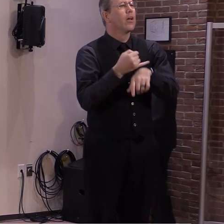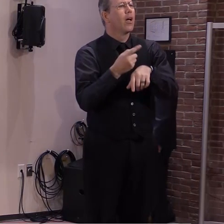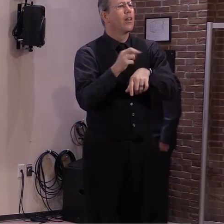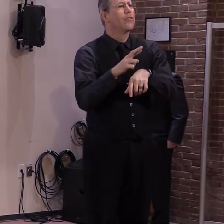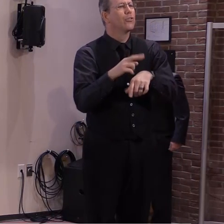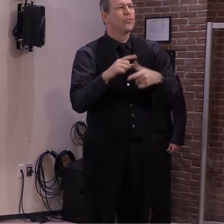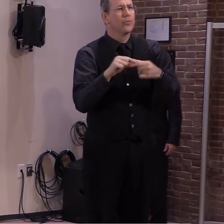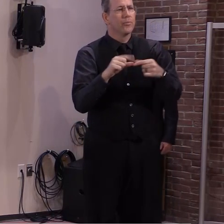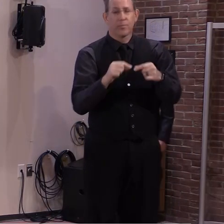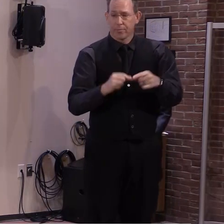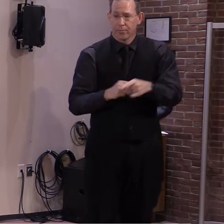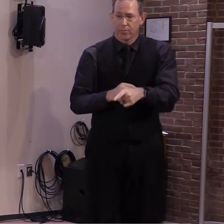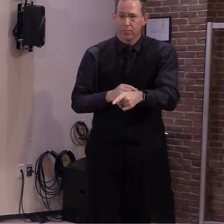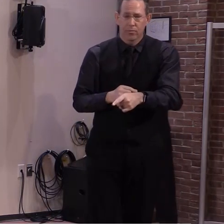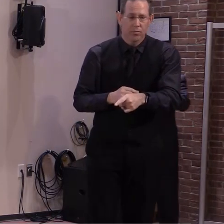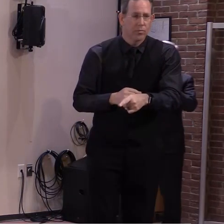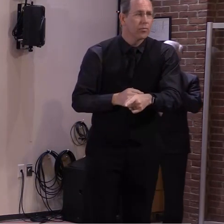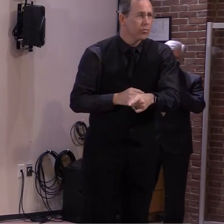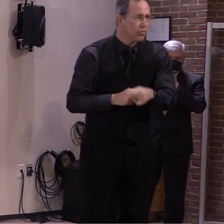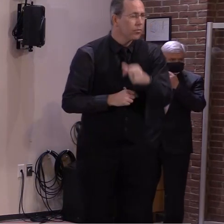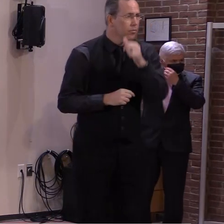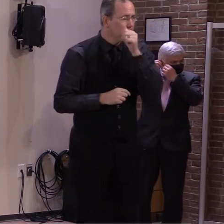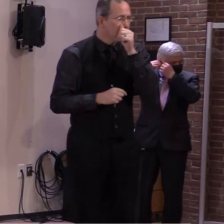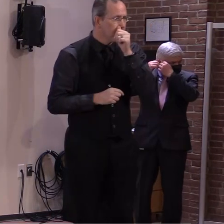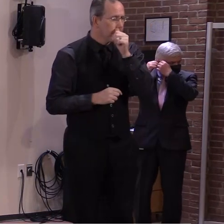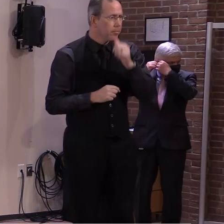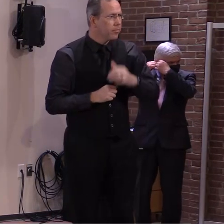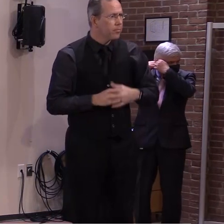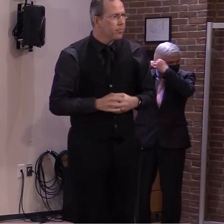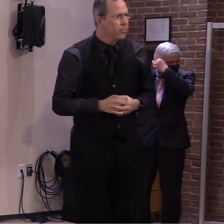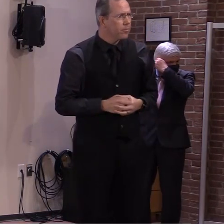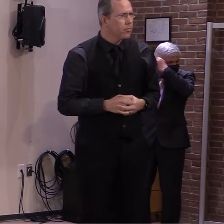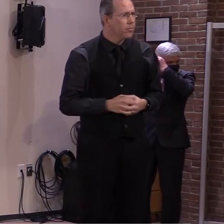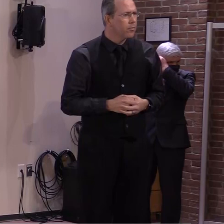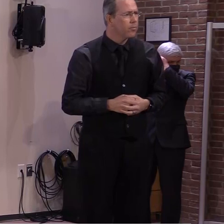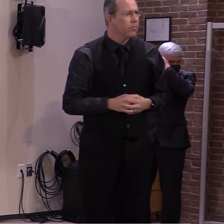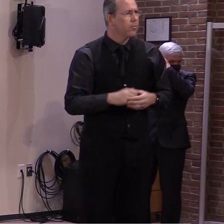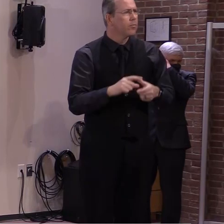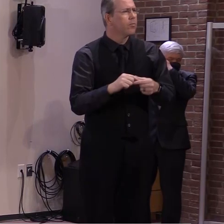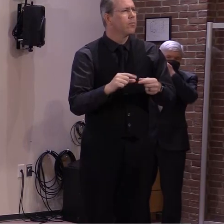Thanks, Rebecca. Governor, reference the state pension problem.